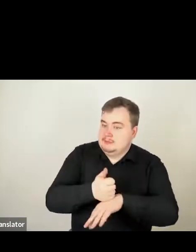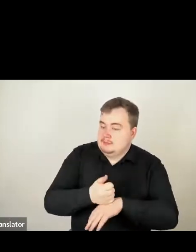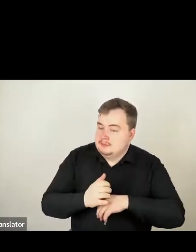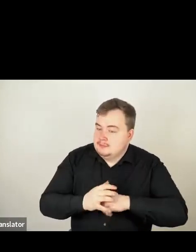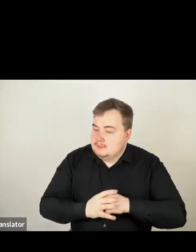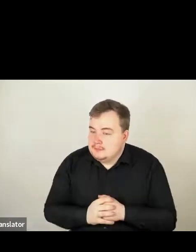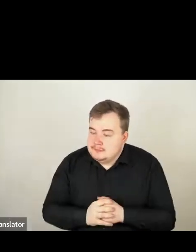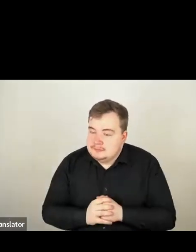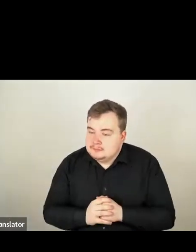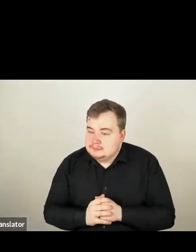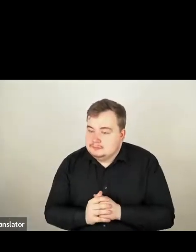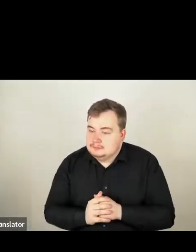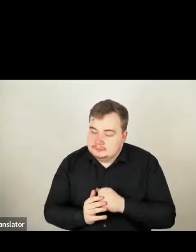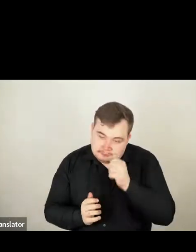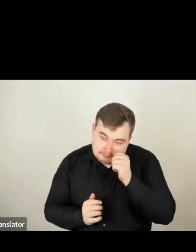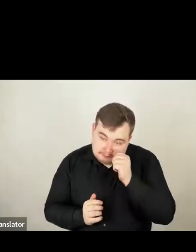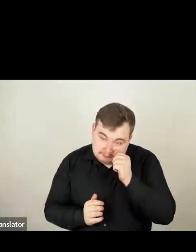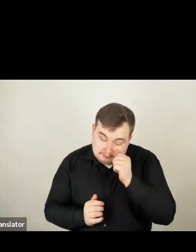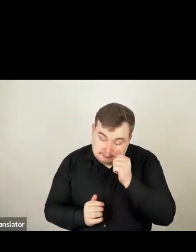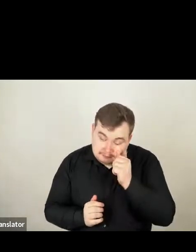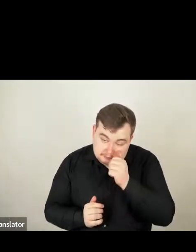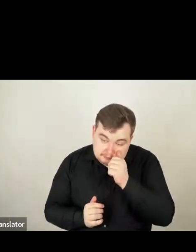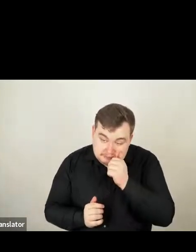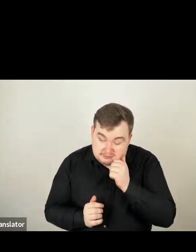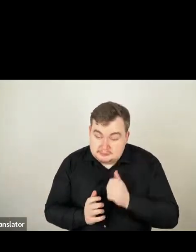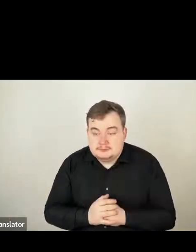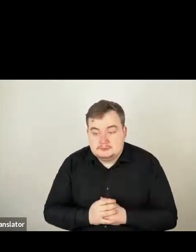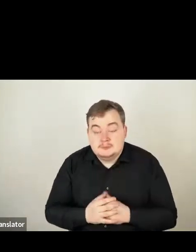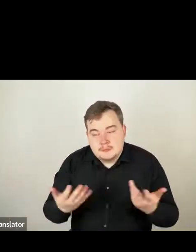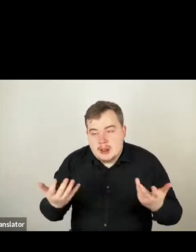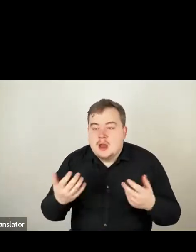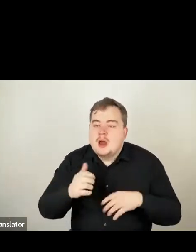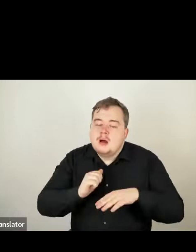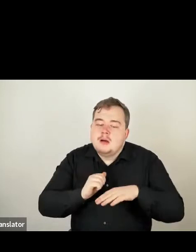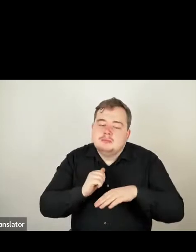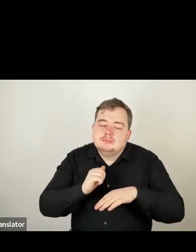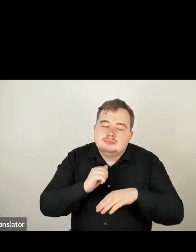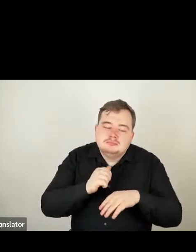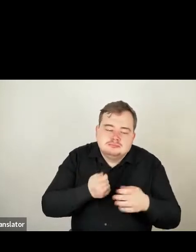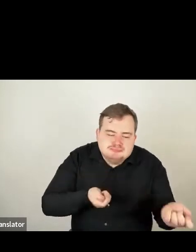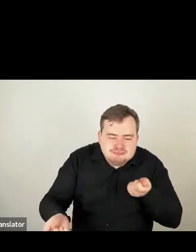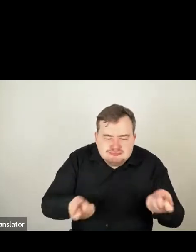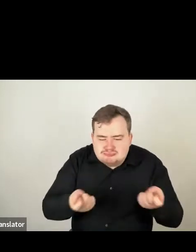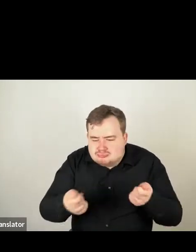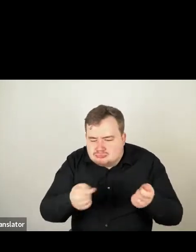leading the committee, there is the vice chairperson that is woman